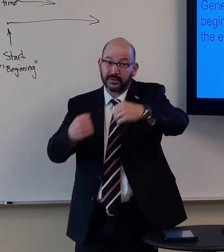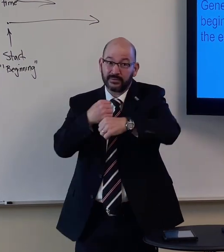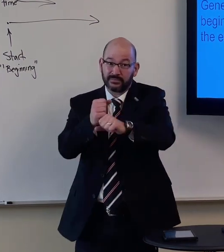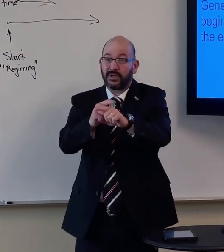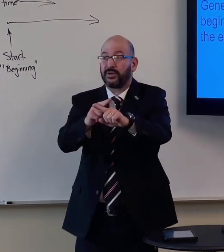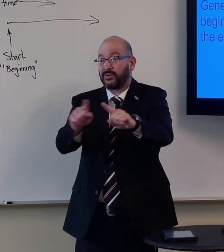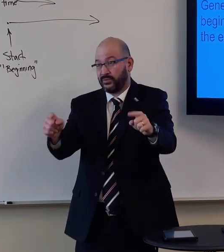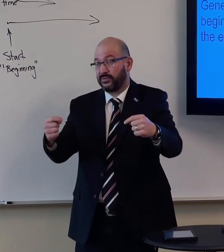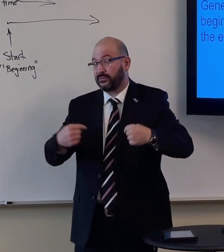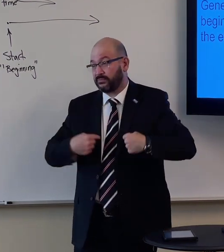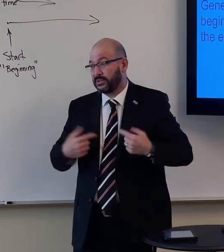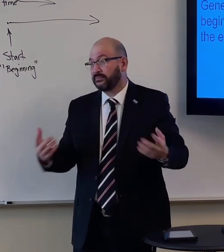God created you and I.